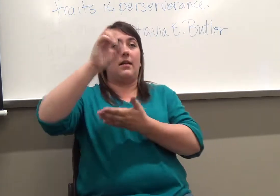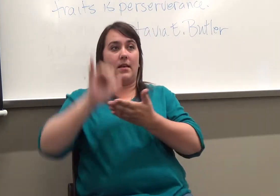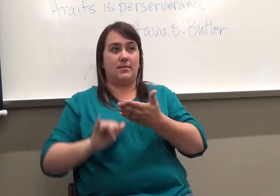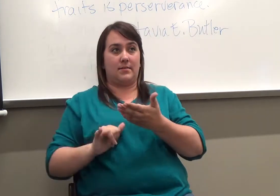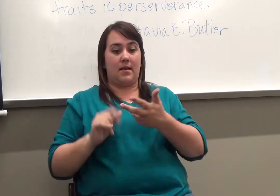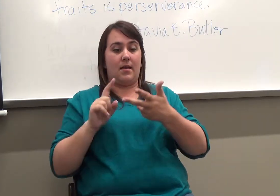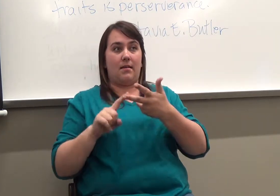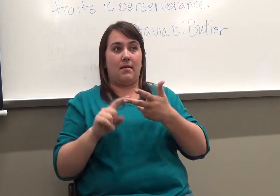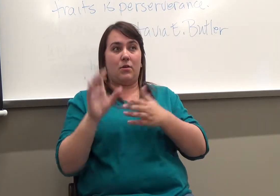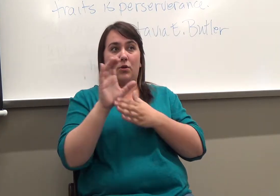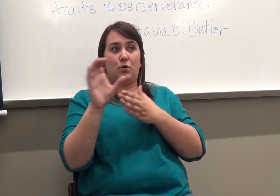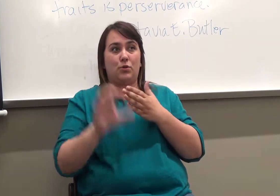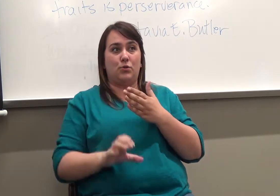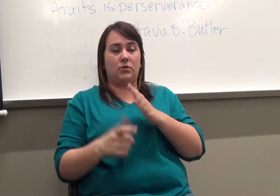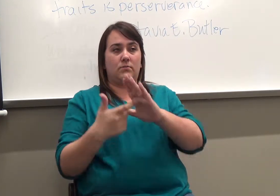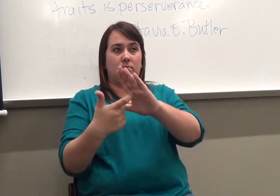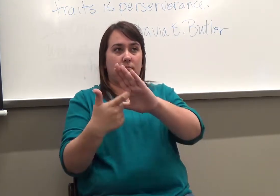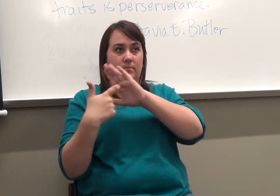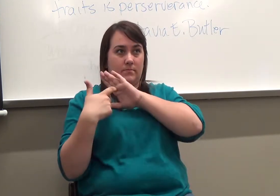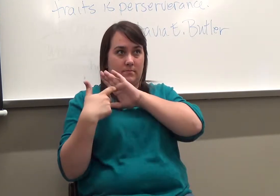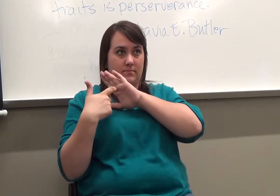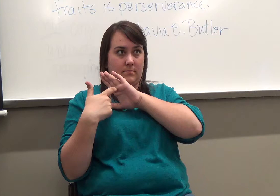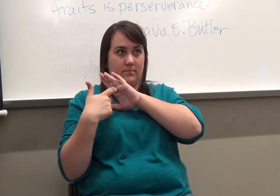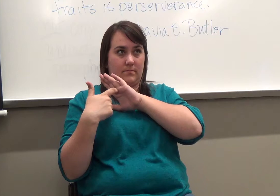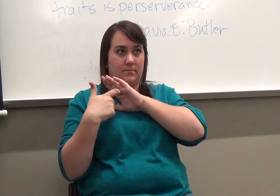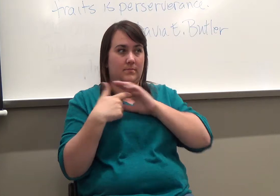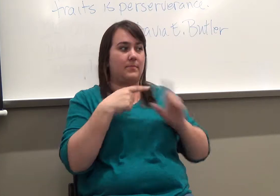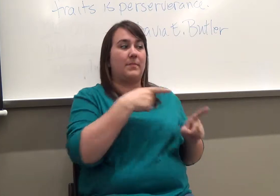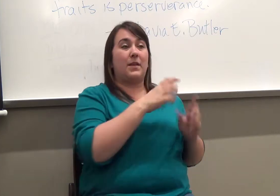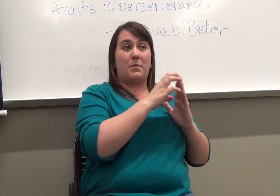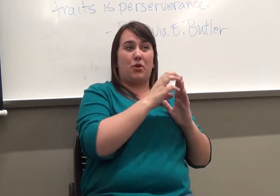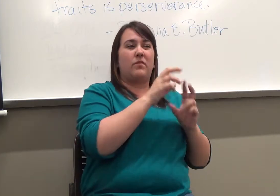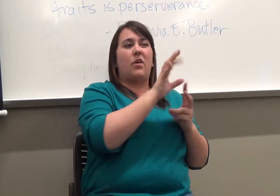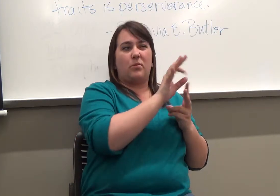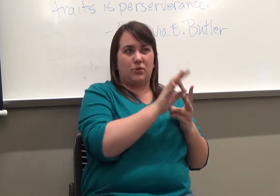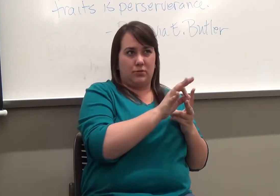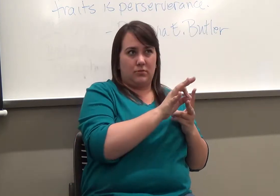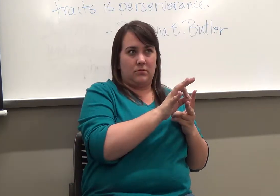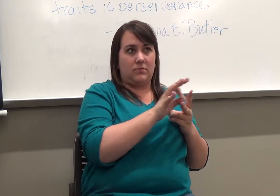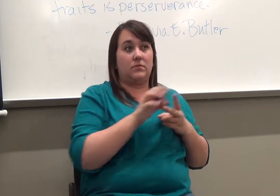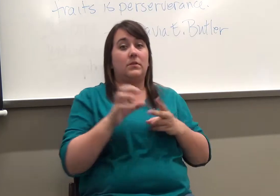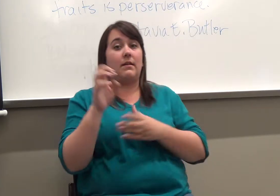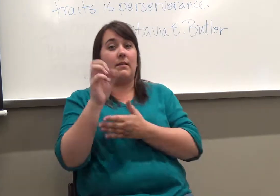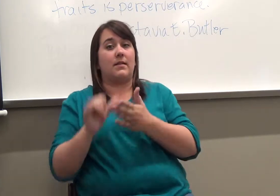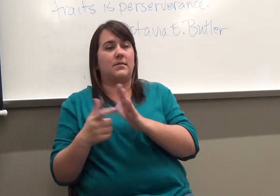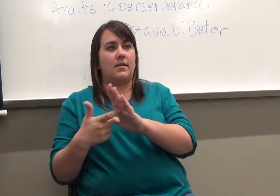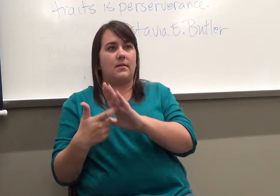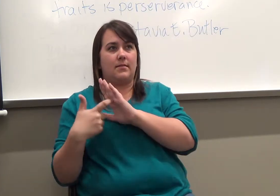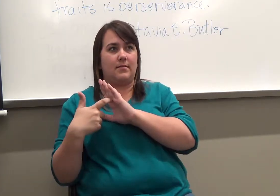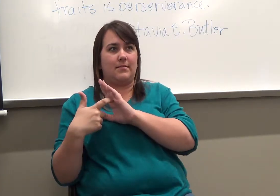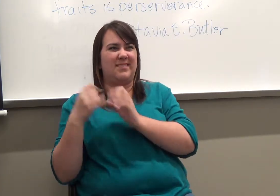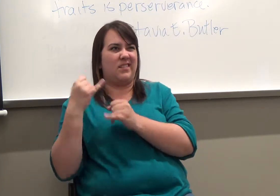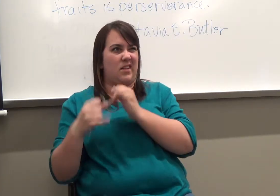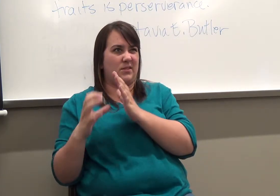is always required. So it's no longer optional. And obviously, the last paragraph of the essay is called